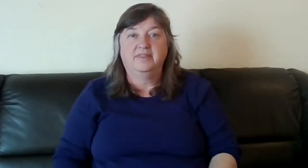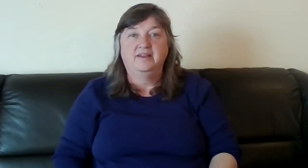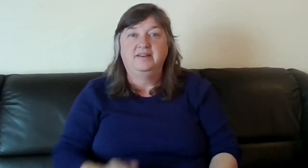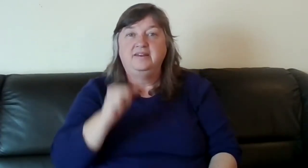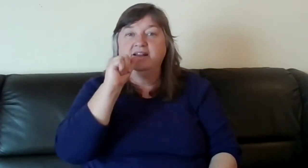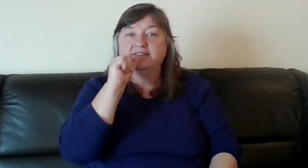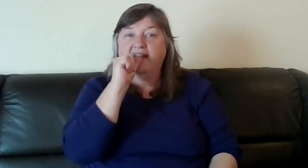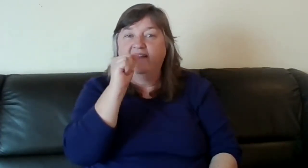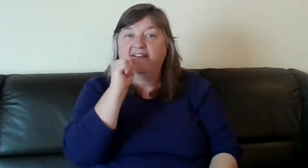Nut.